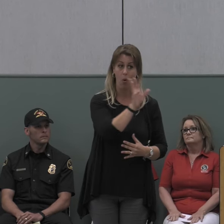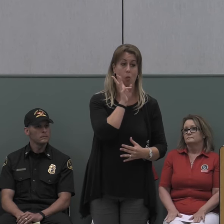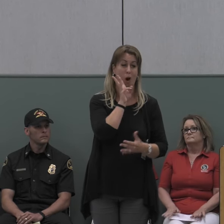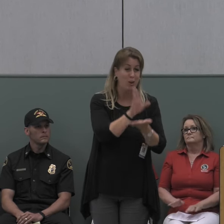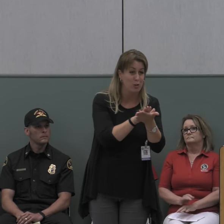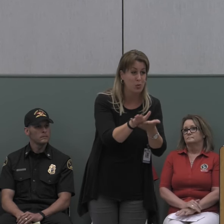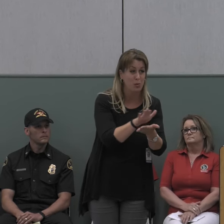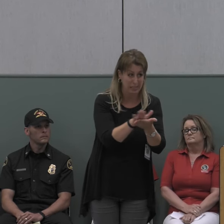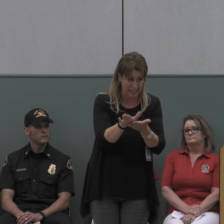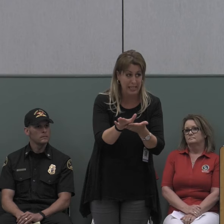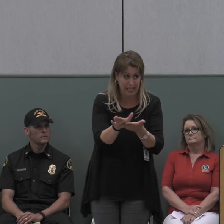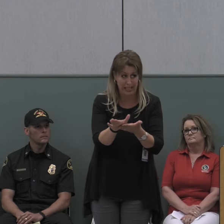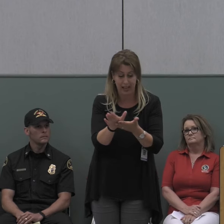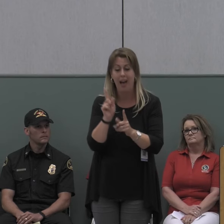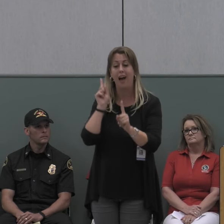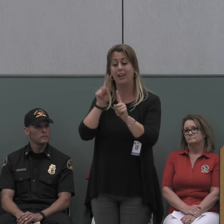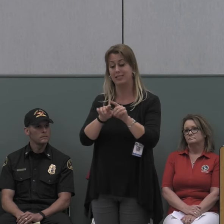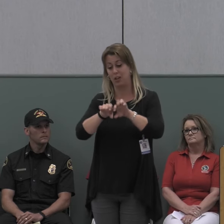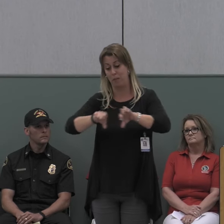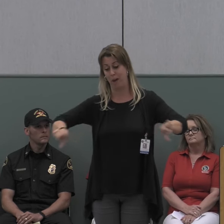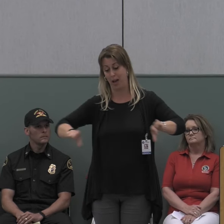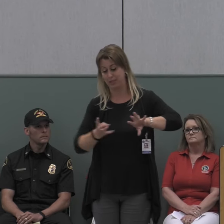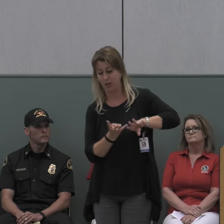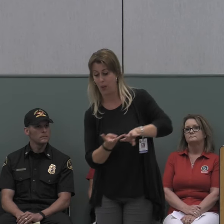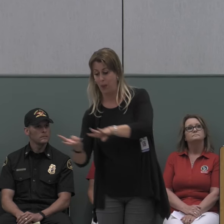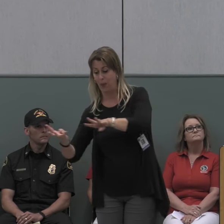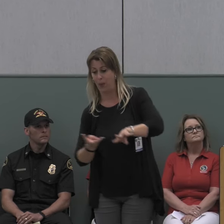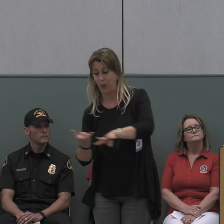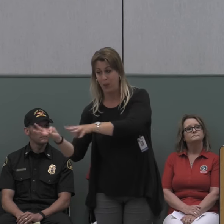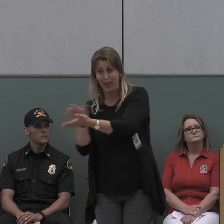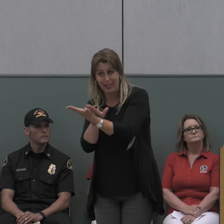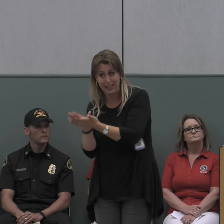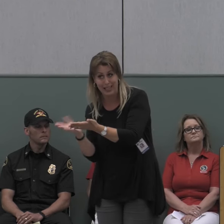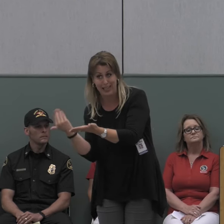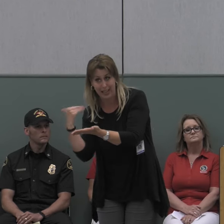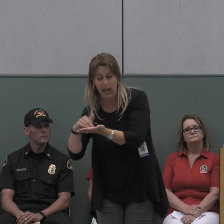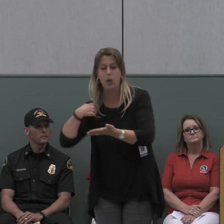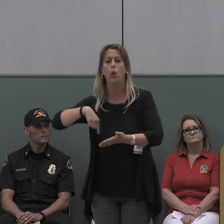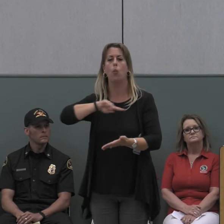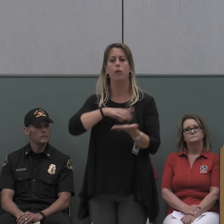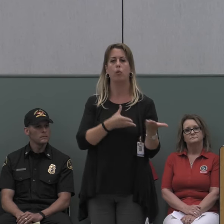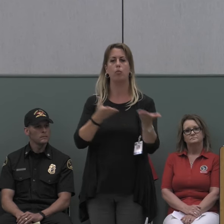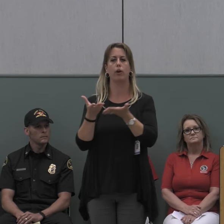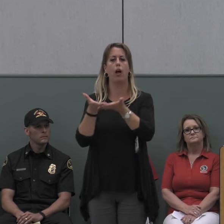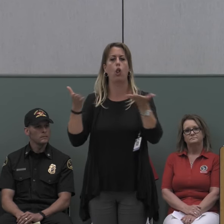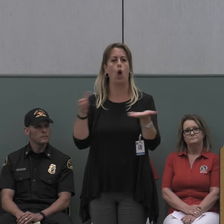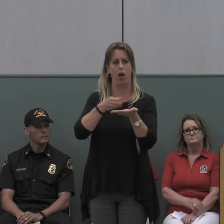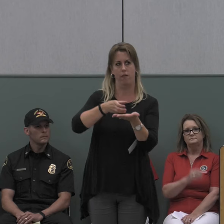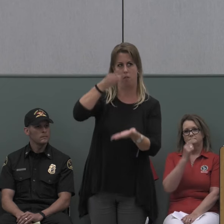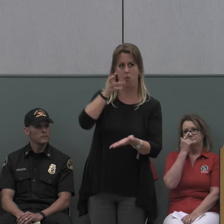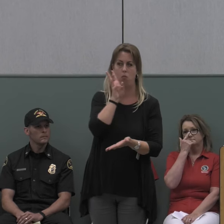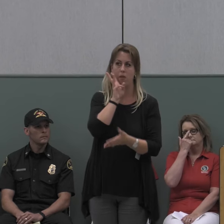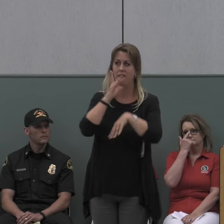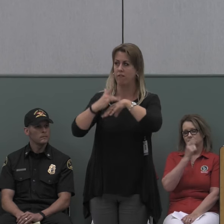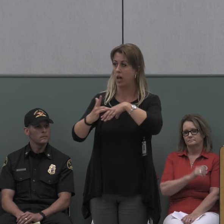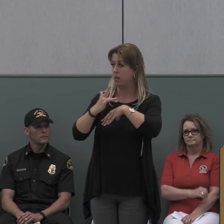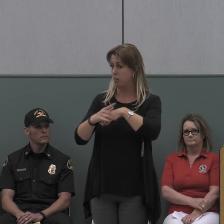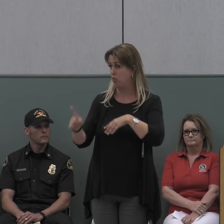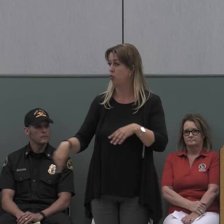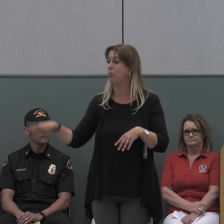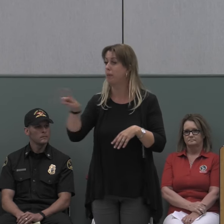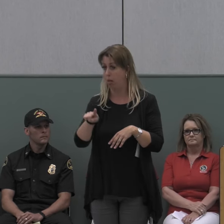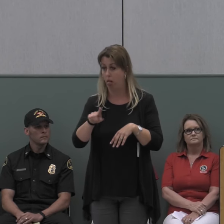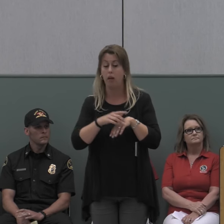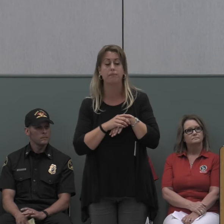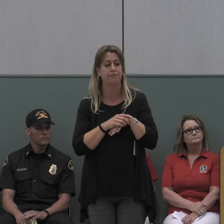but as long as it's necessary, we will be bringing a lot of bottled water into the community, making it available to people.